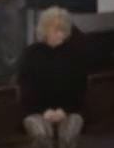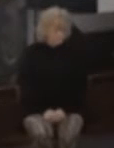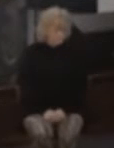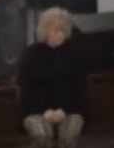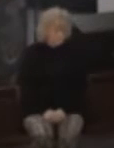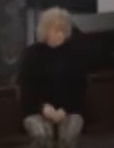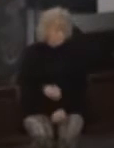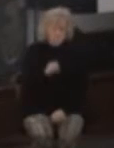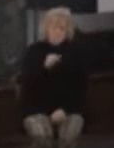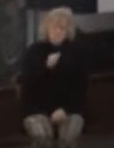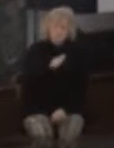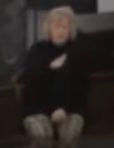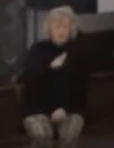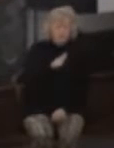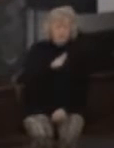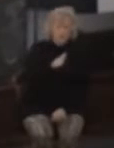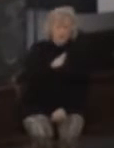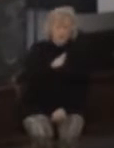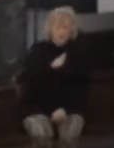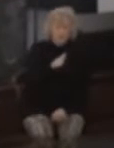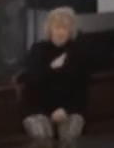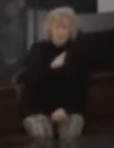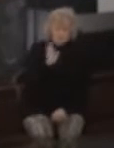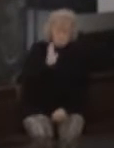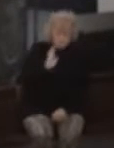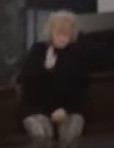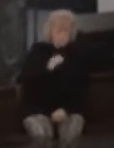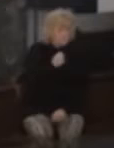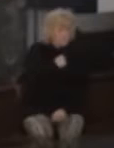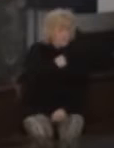Saul should have loved David for all he was doing.